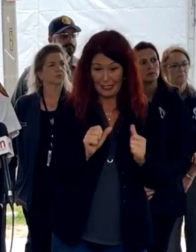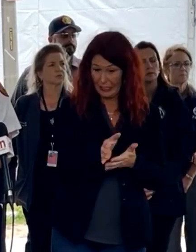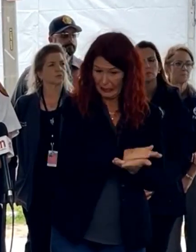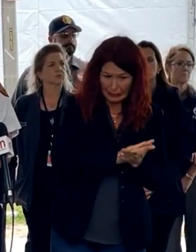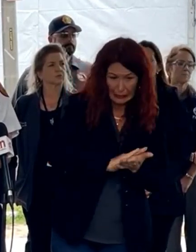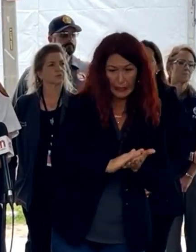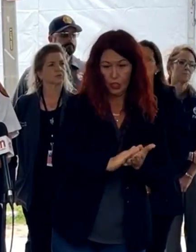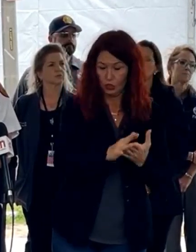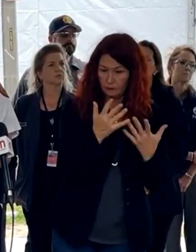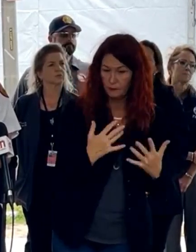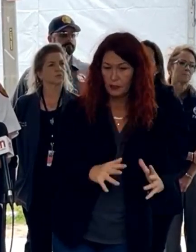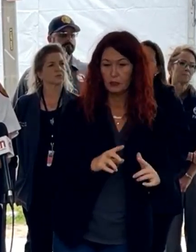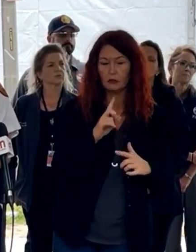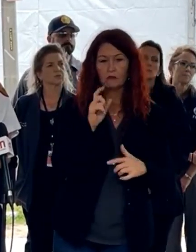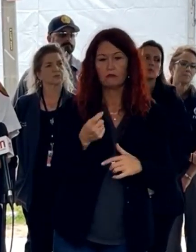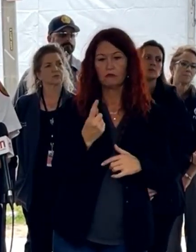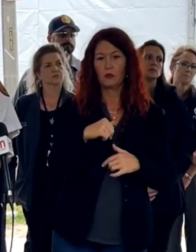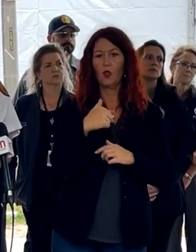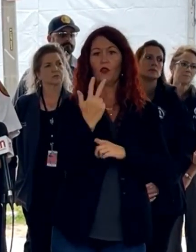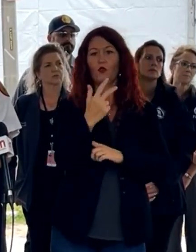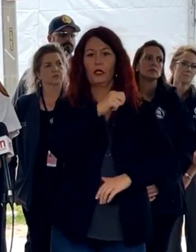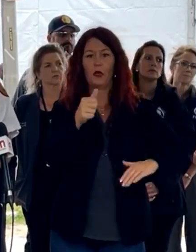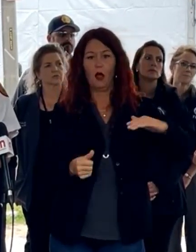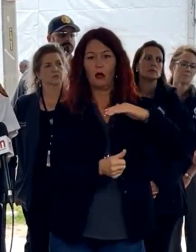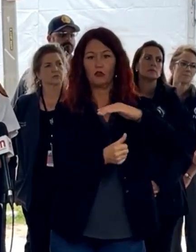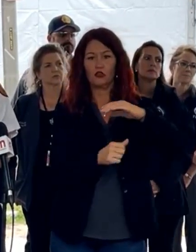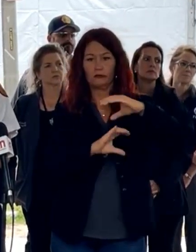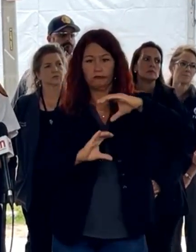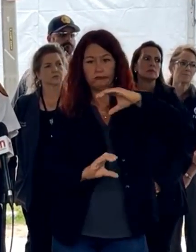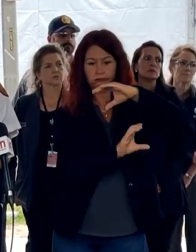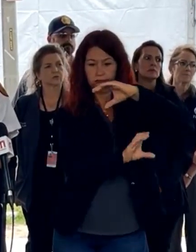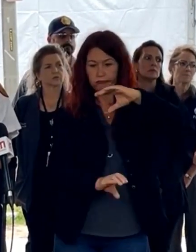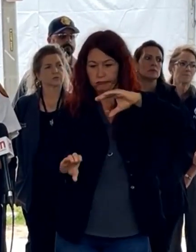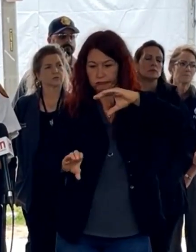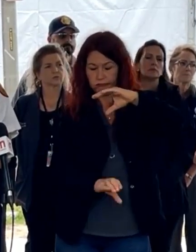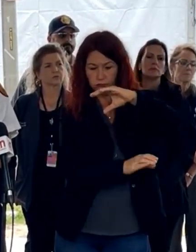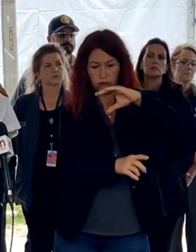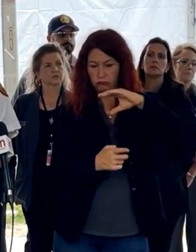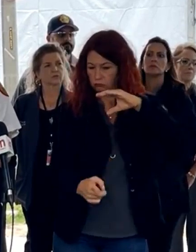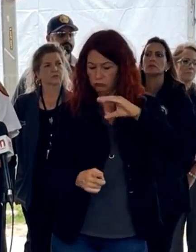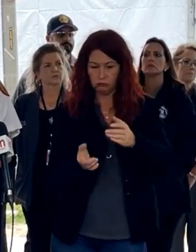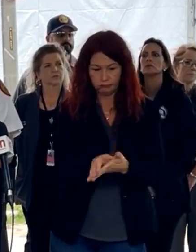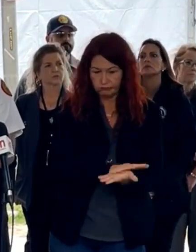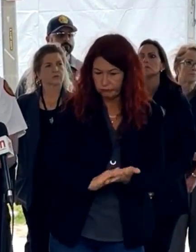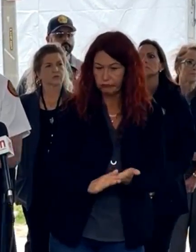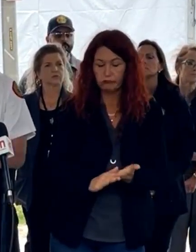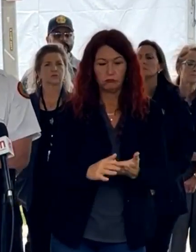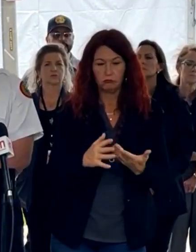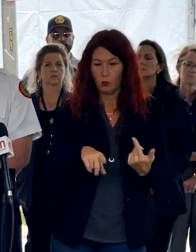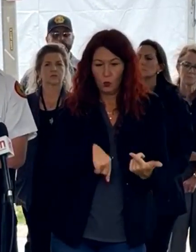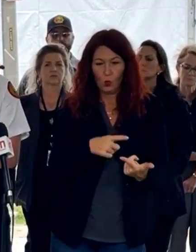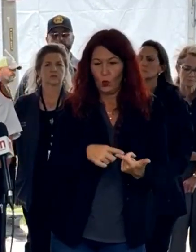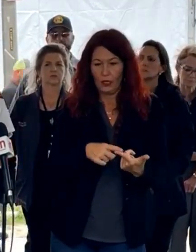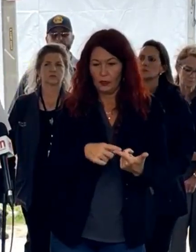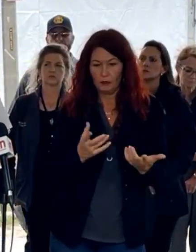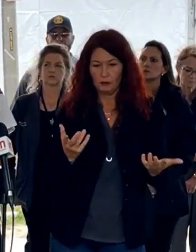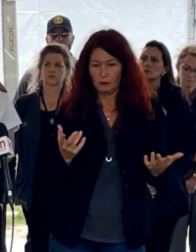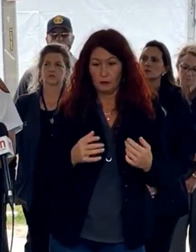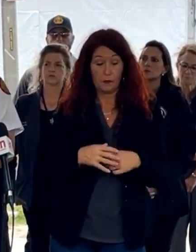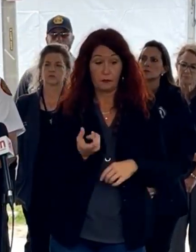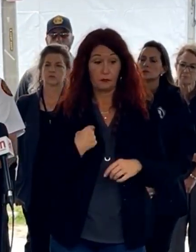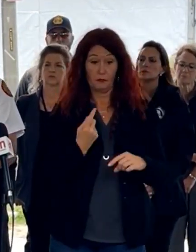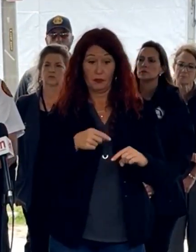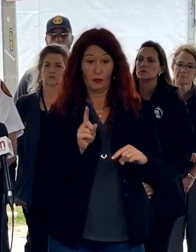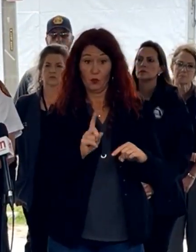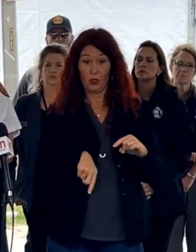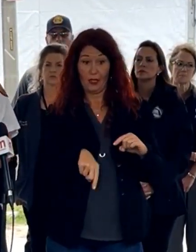get to those in the search grids? And if not, was it the flooding? When are you able to get to that part of the site? No, we haven't been able to